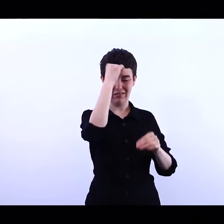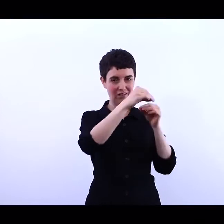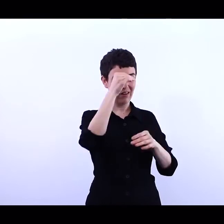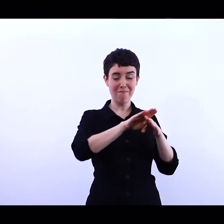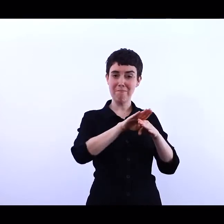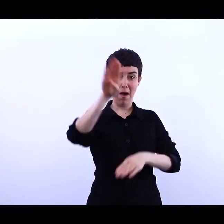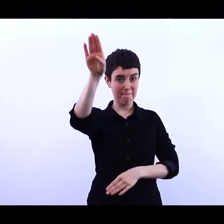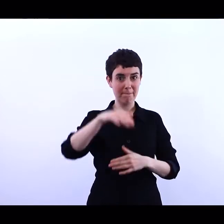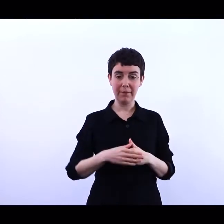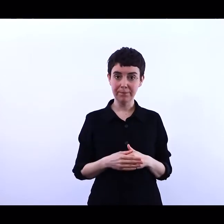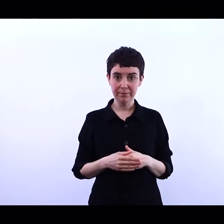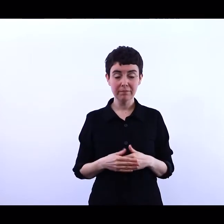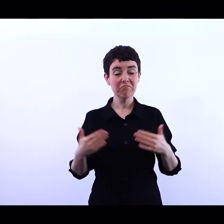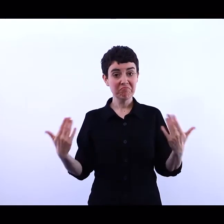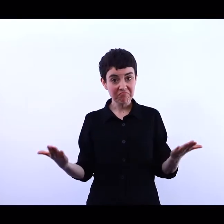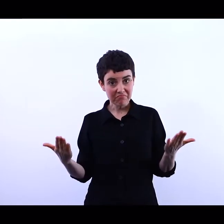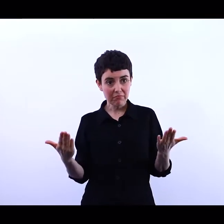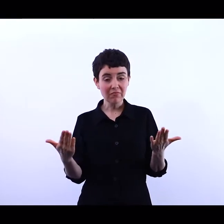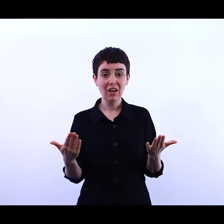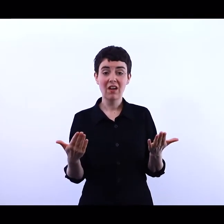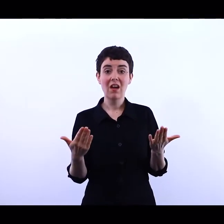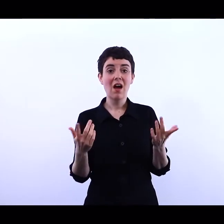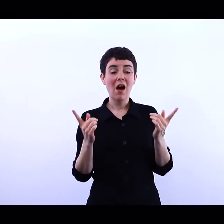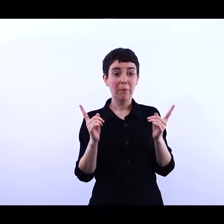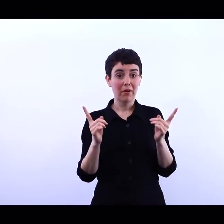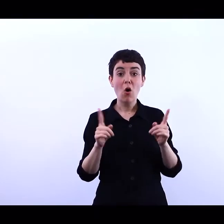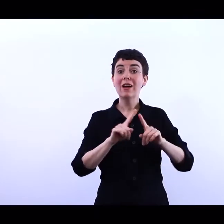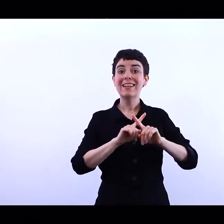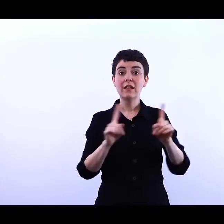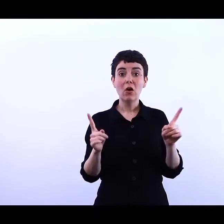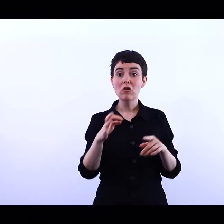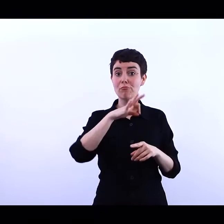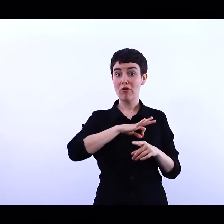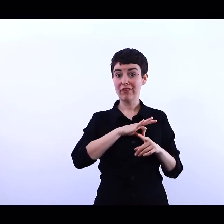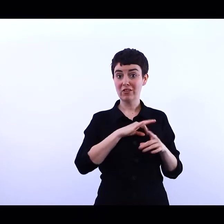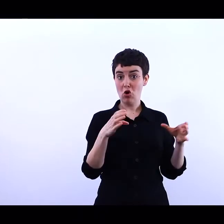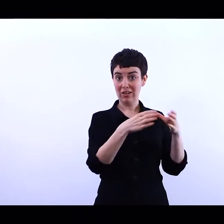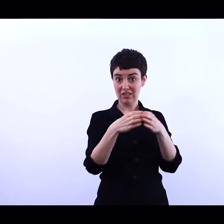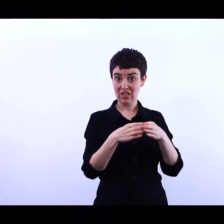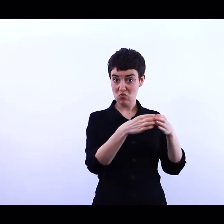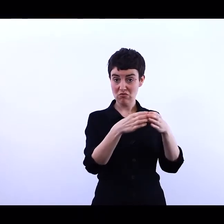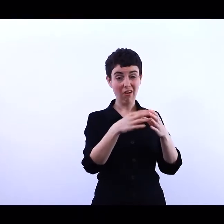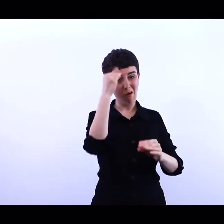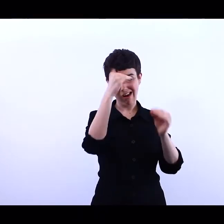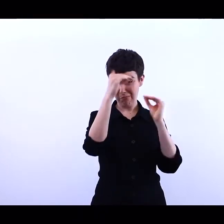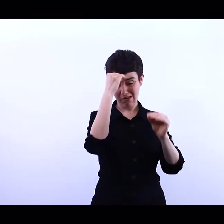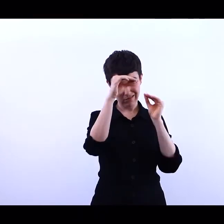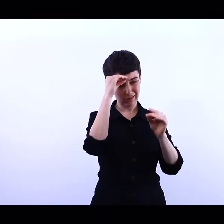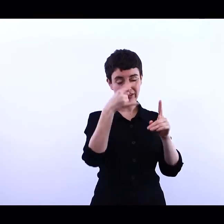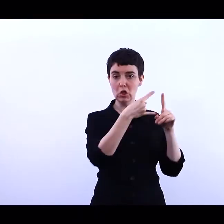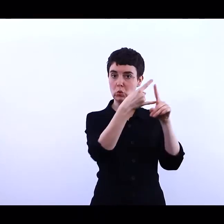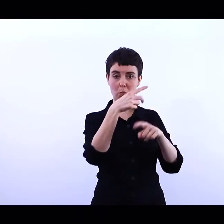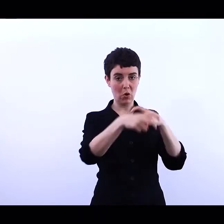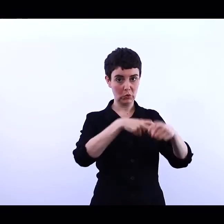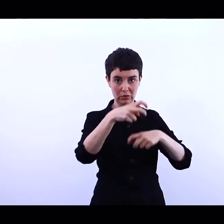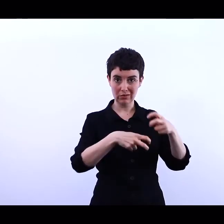saw the rapid adoption of Zoom as nonprofits everywhere started signing up with the hope that it would mean they could